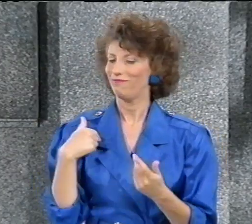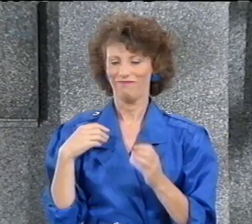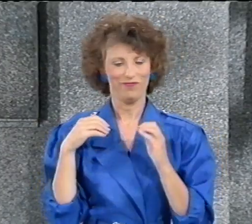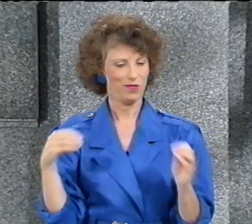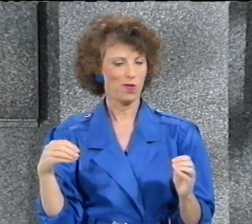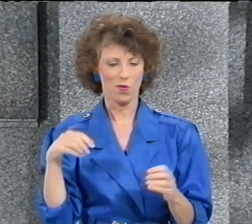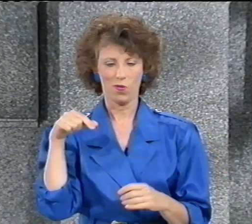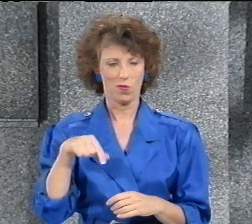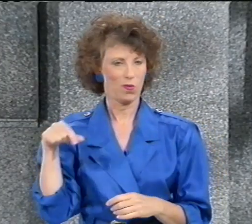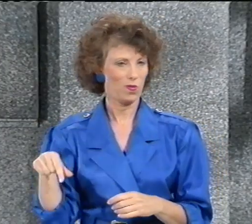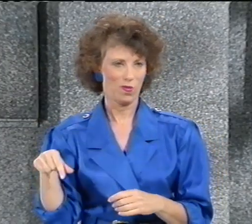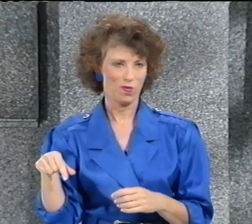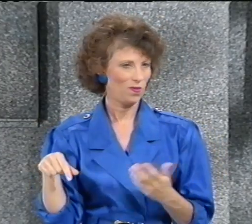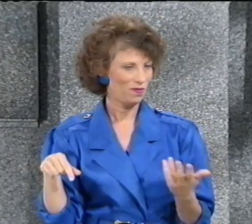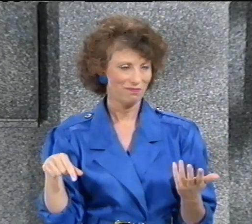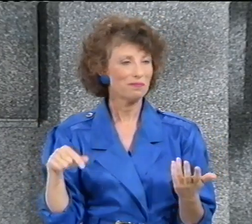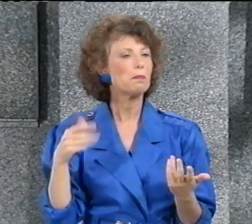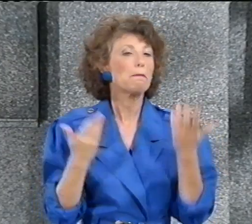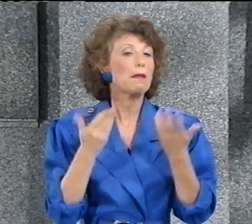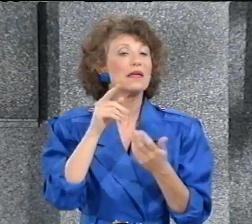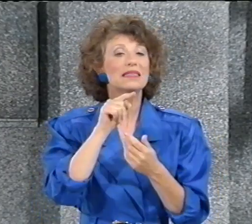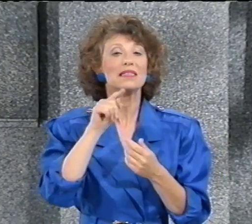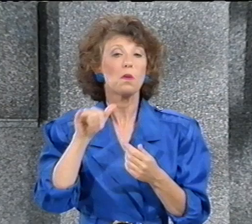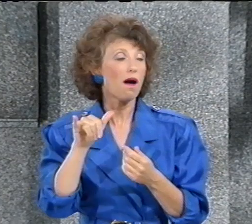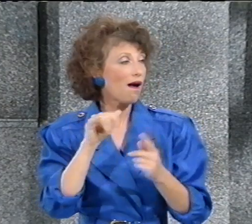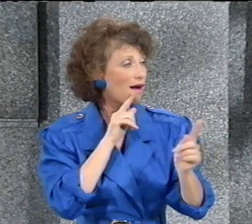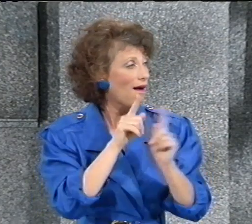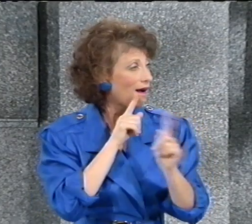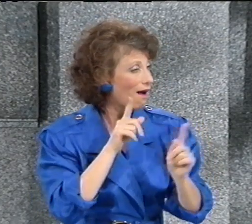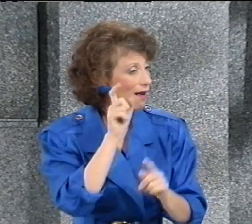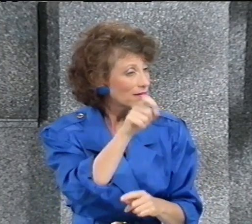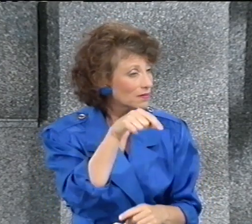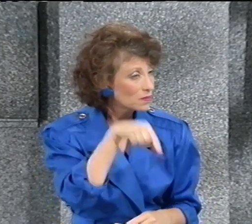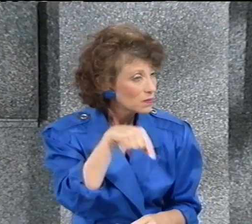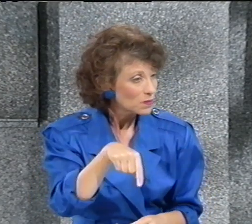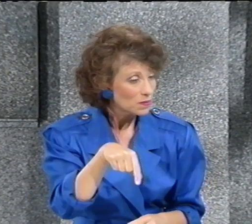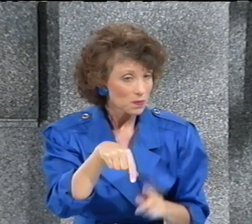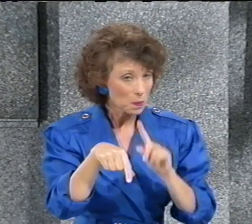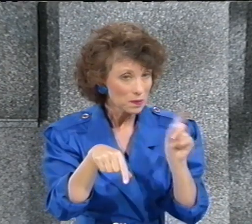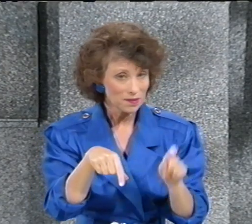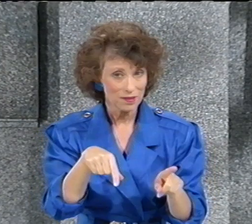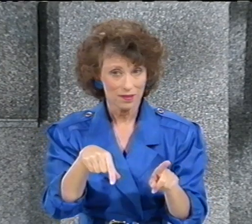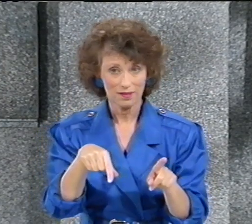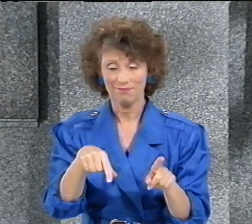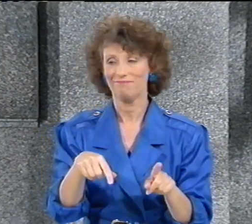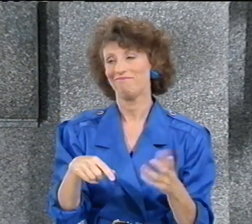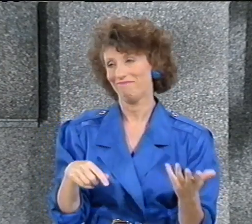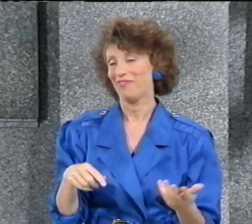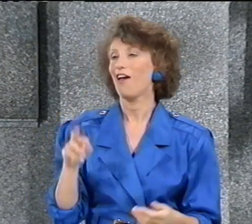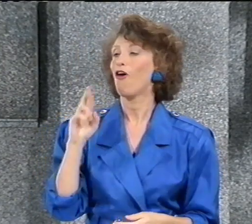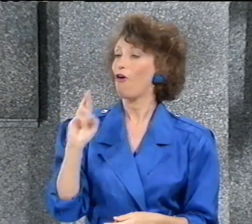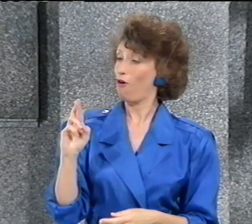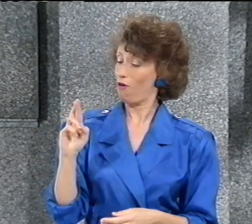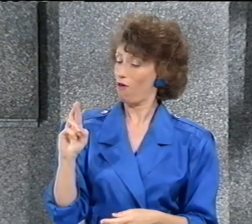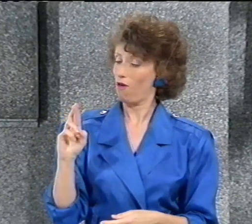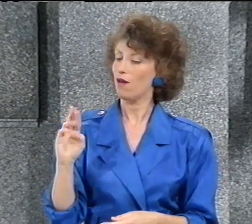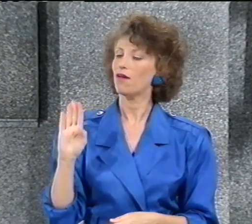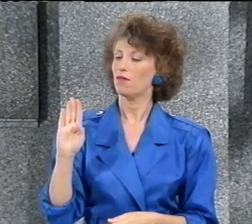We don't have double Q's in English. Perhaps we might sign 2 Q's as a symbol for asking a question during a